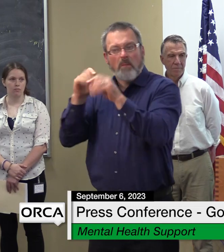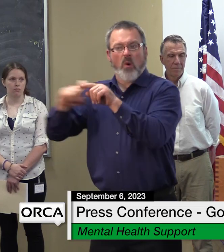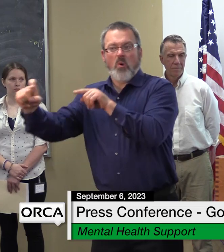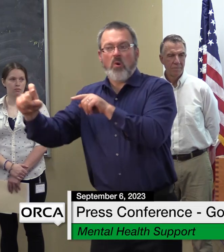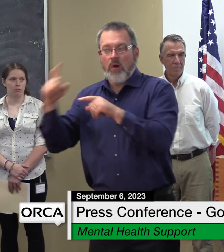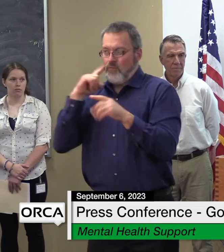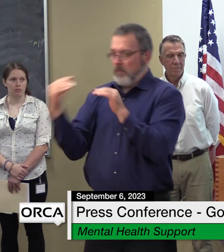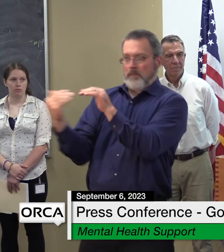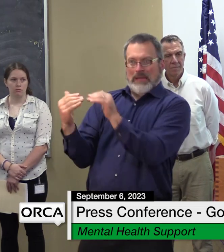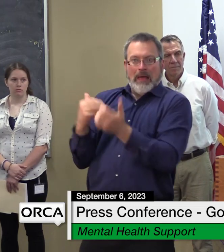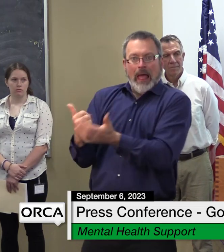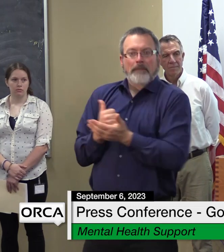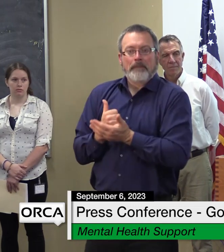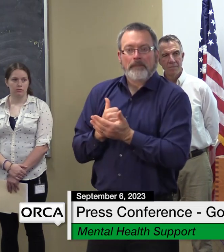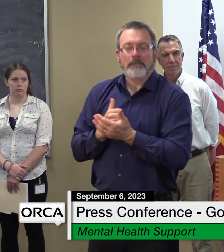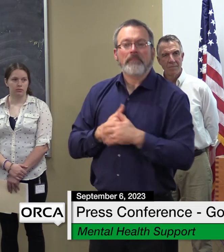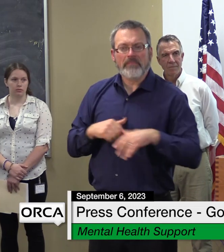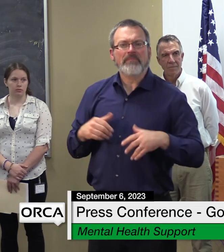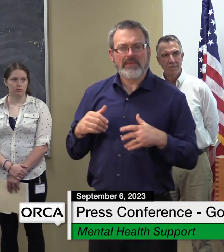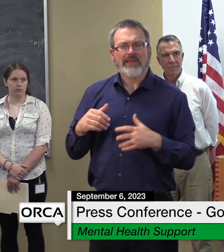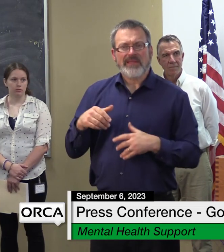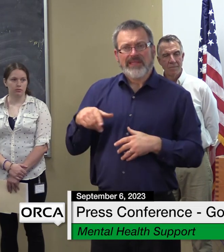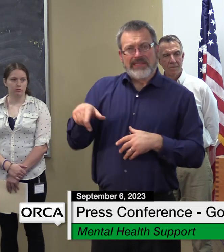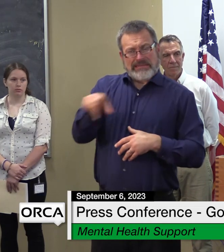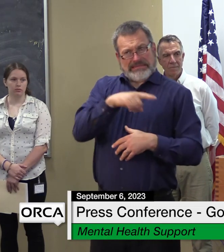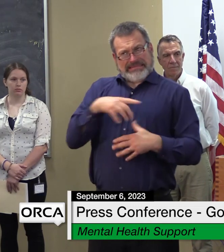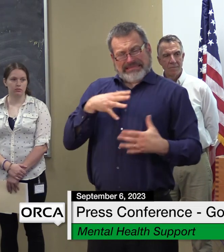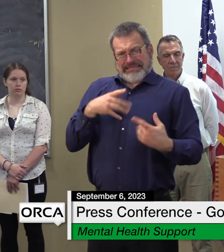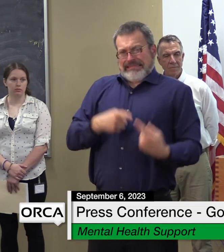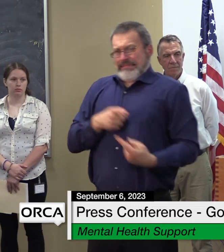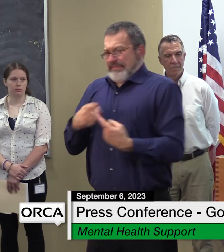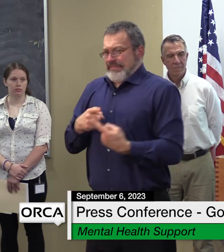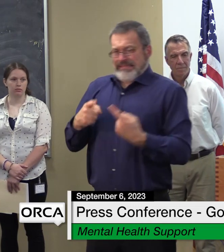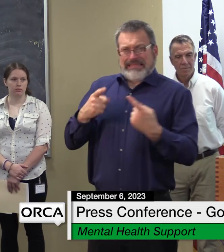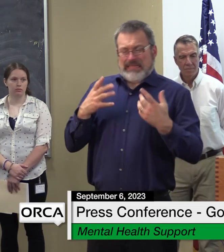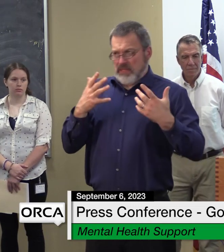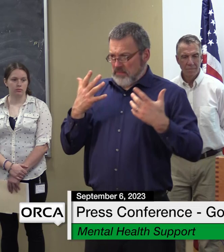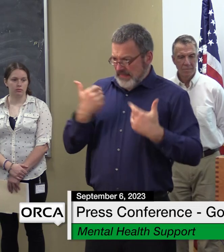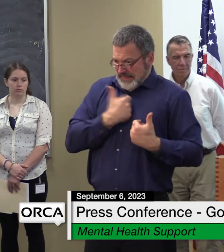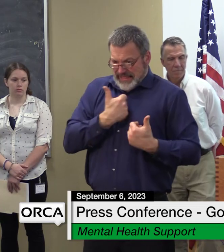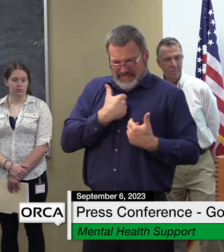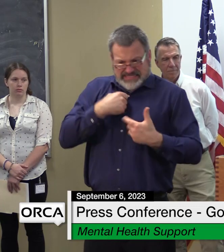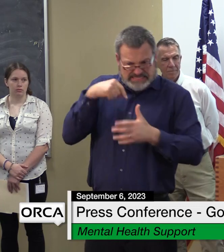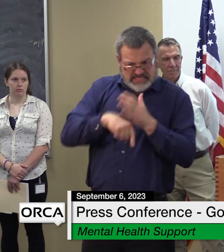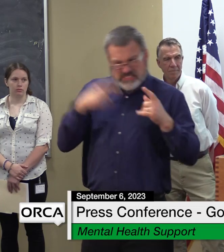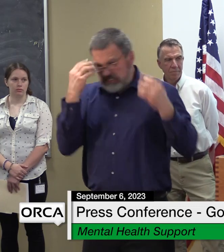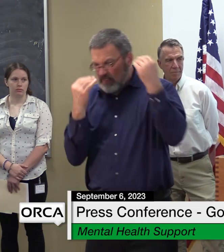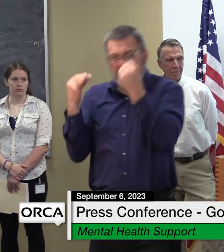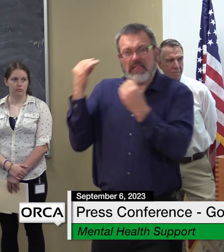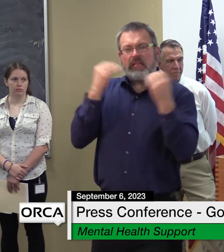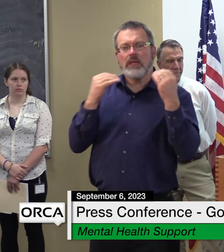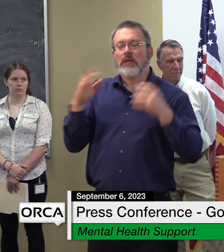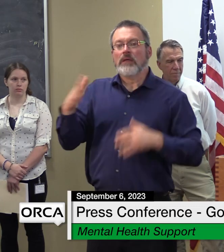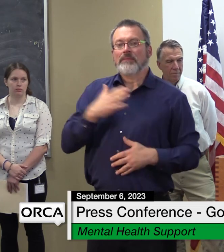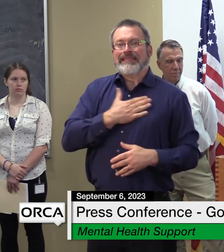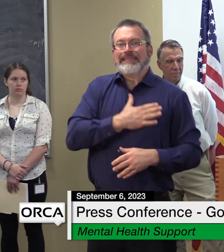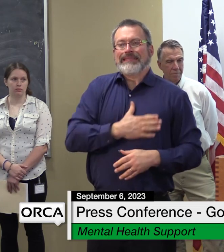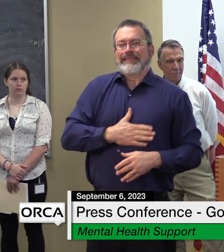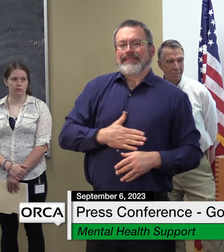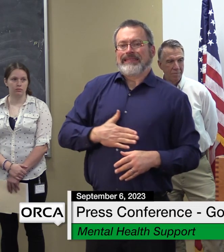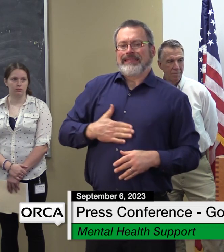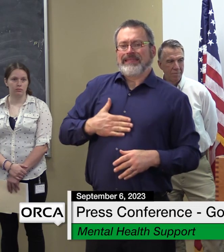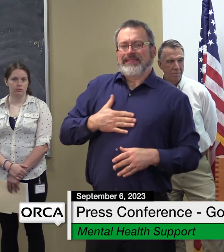To those battling with the burden of suicidal thoughts or mental health challenges, please remember that there is hope on the